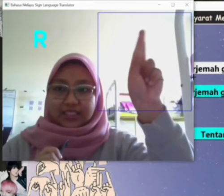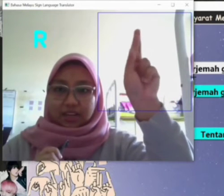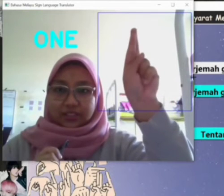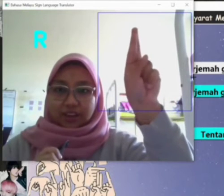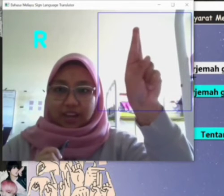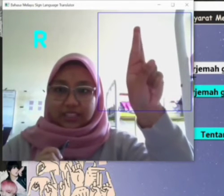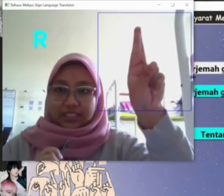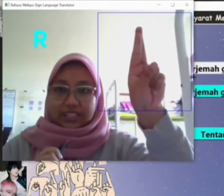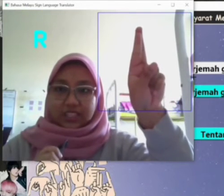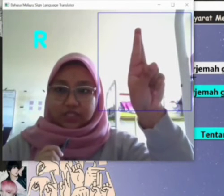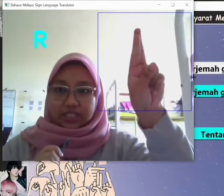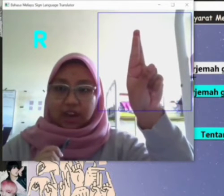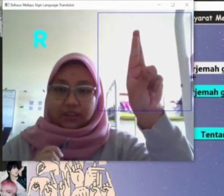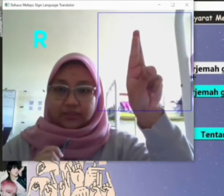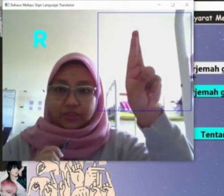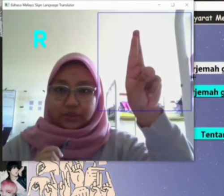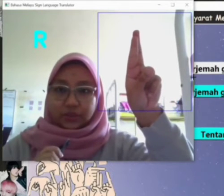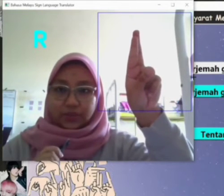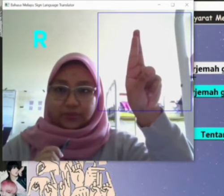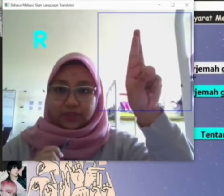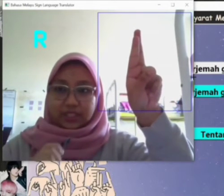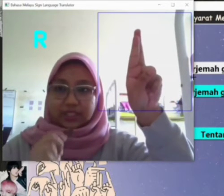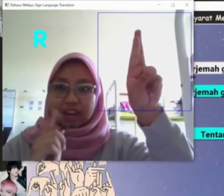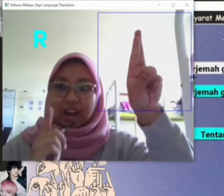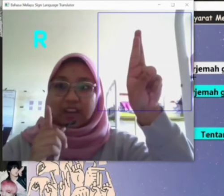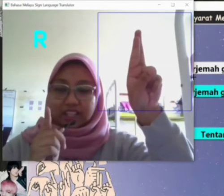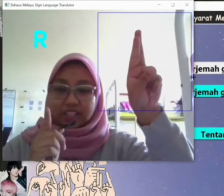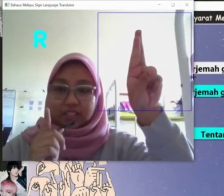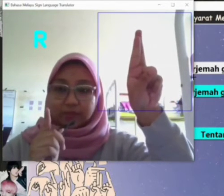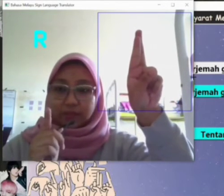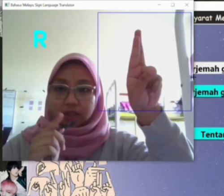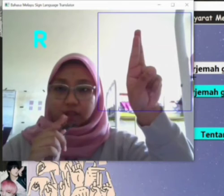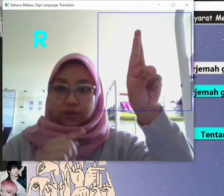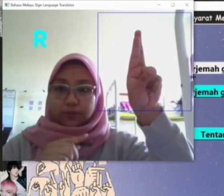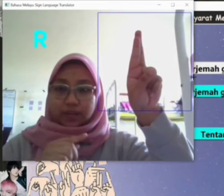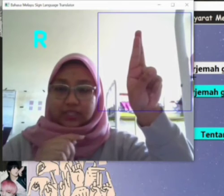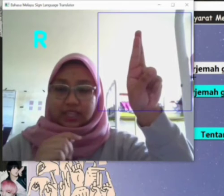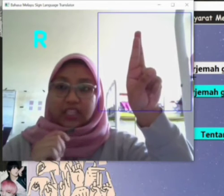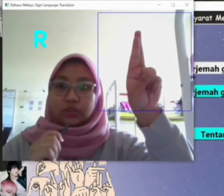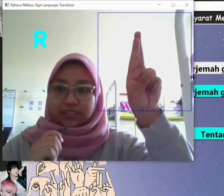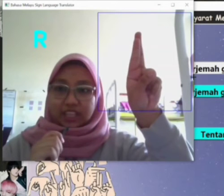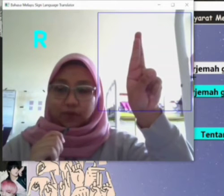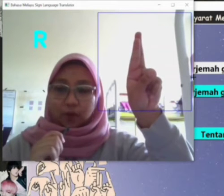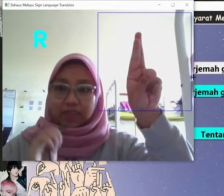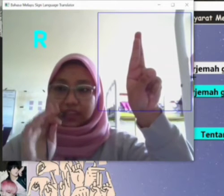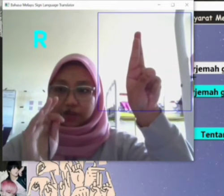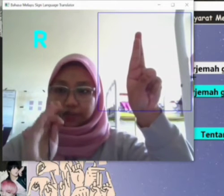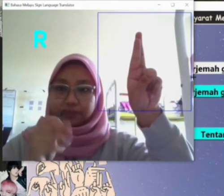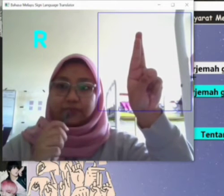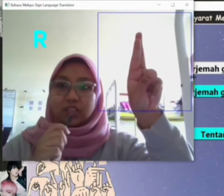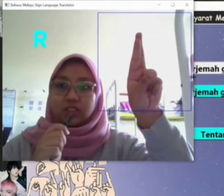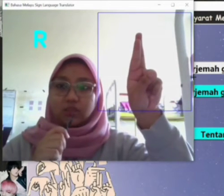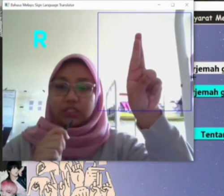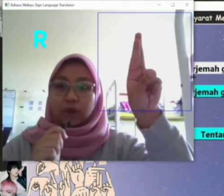last gesture I will try is using R. So the R gesture will be translated into the text form at the